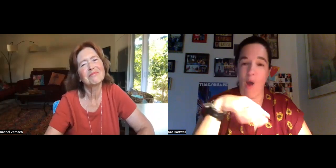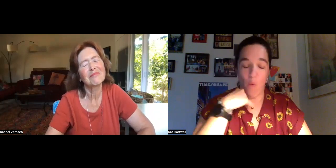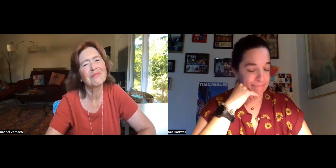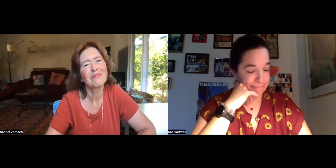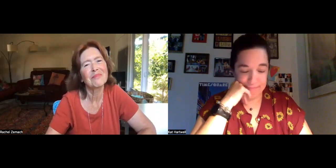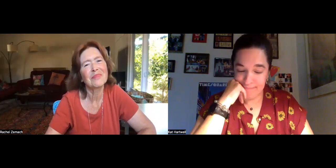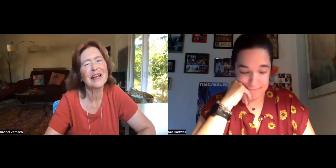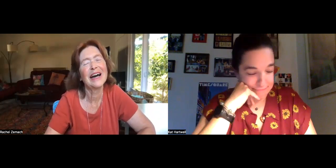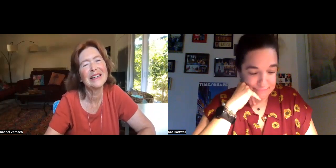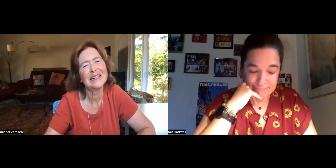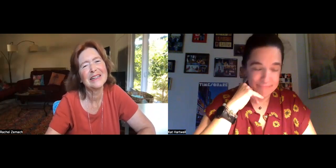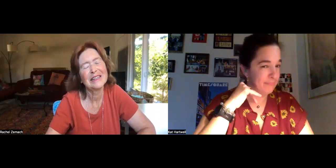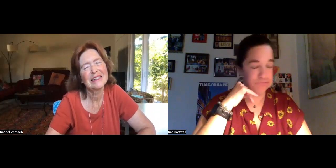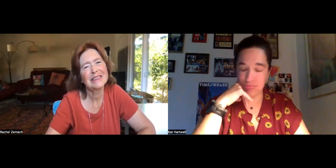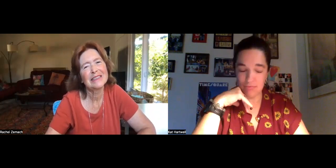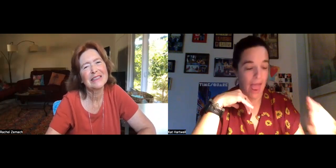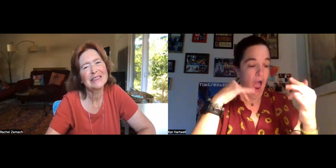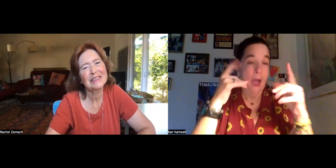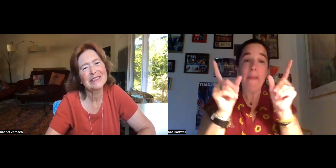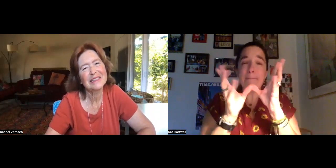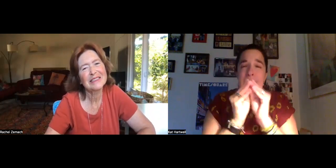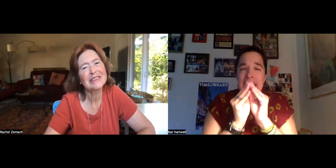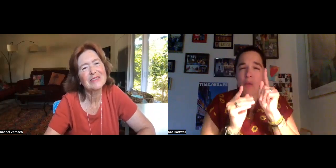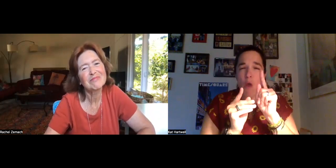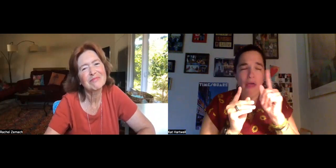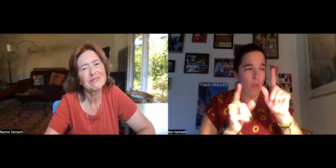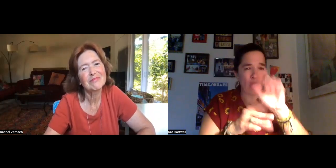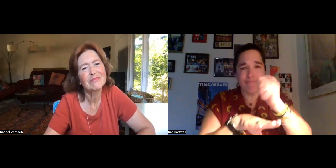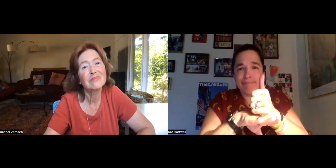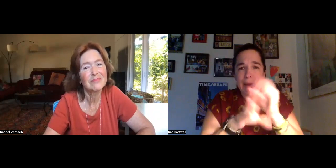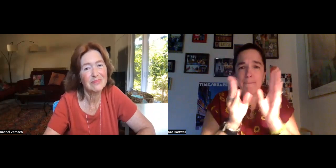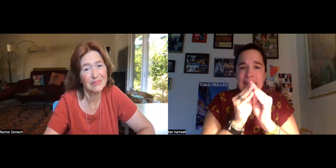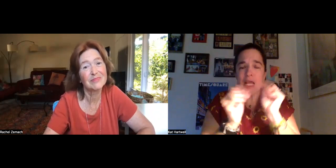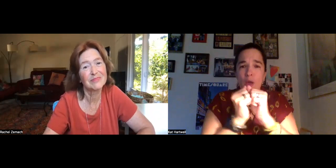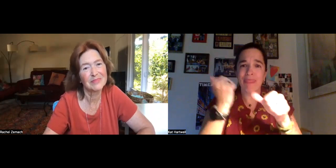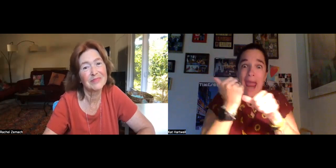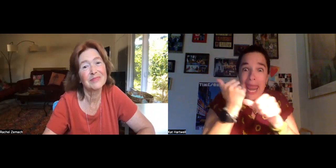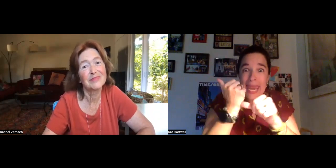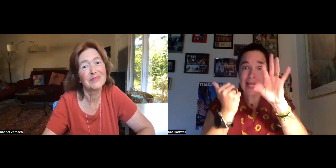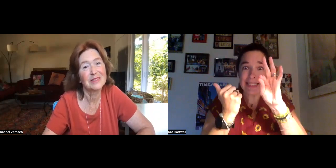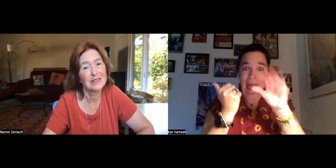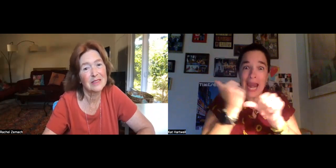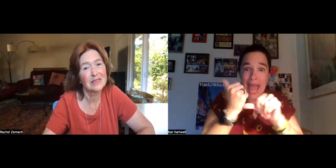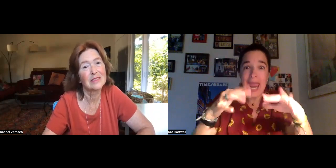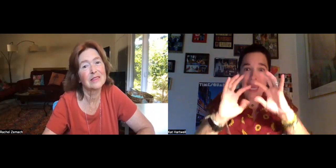Wow. Yeah. The meeting with what is meeting with the aid,